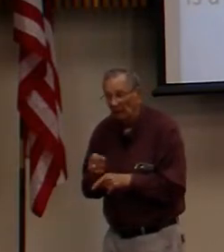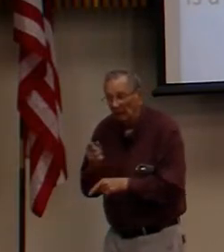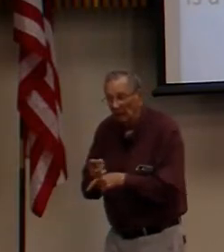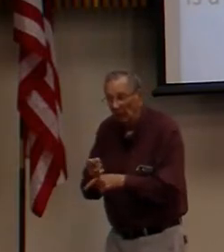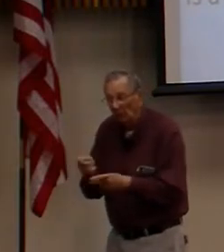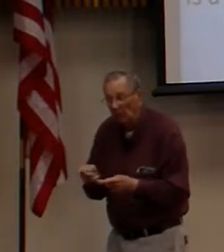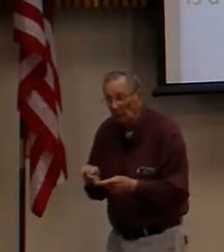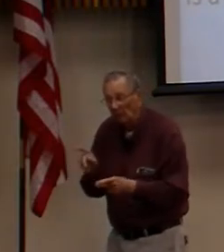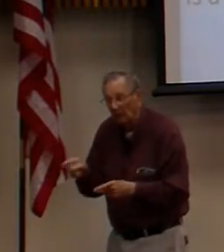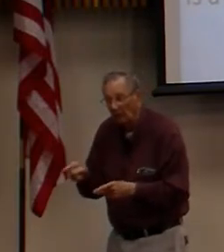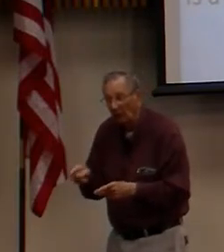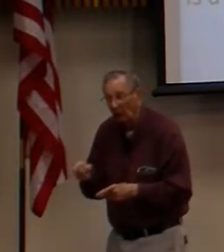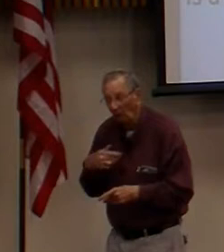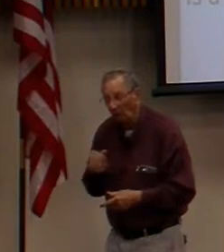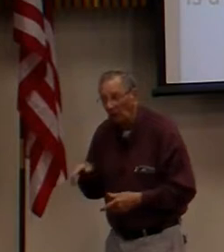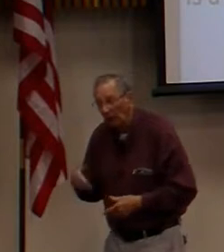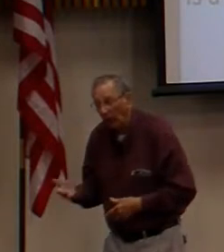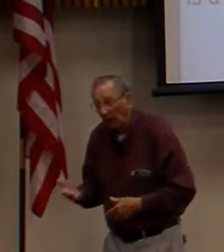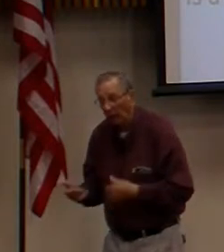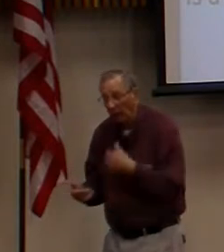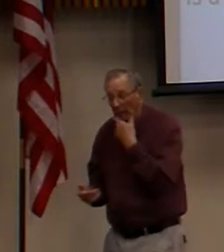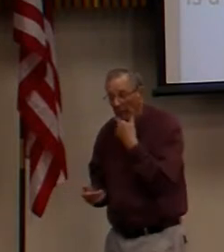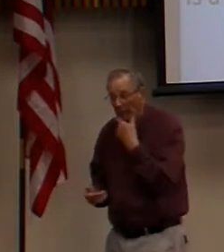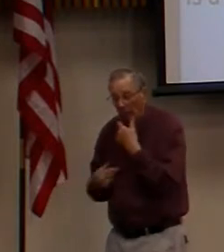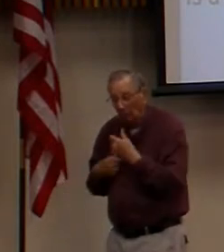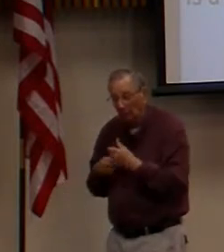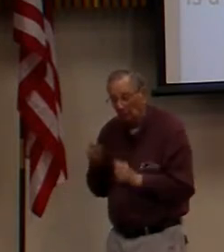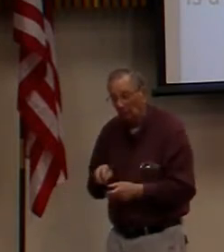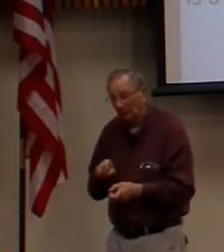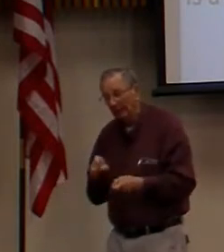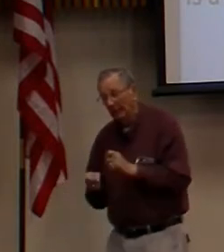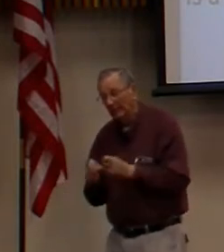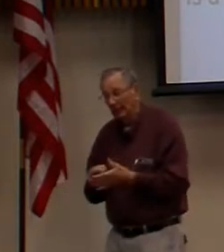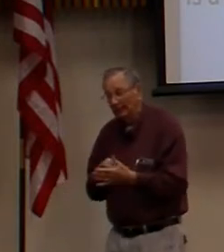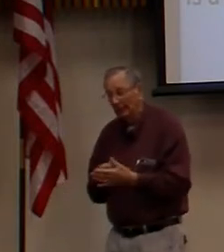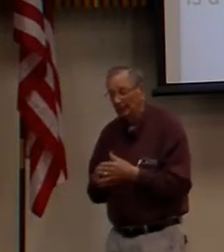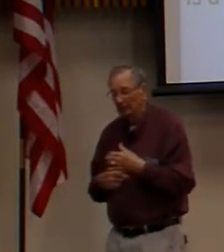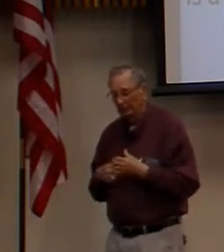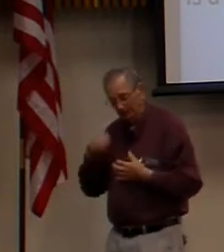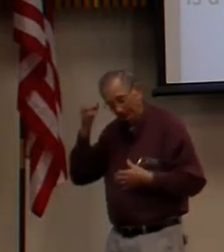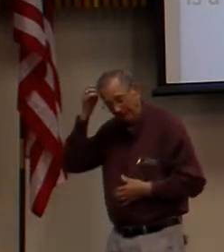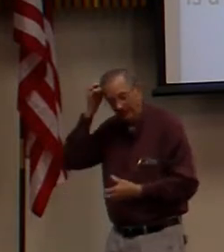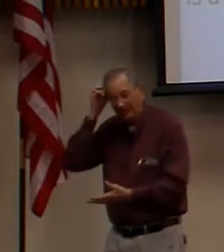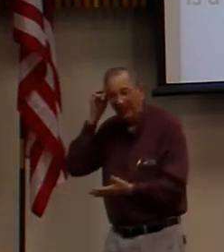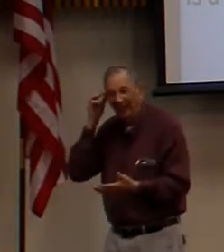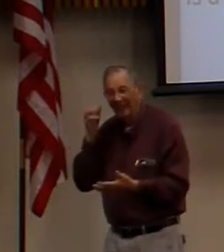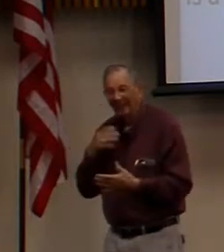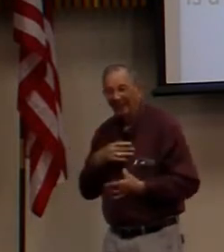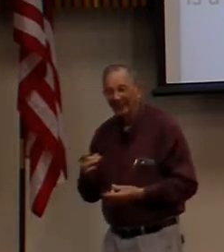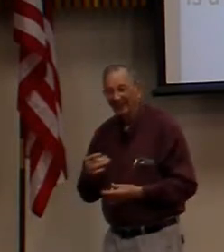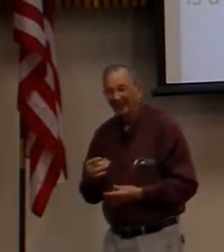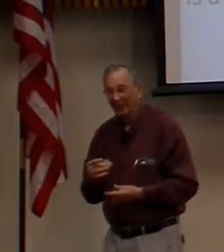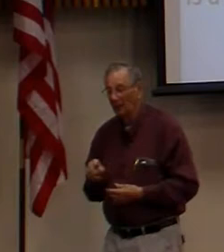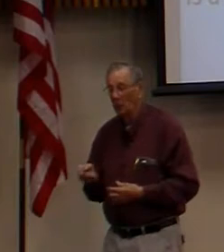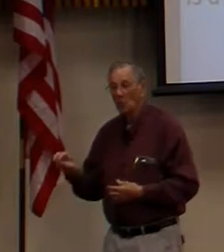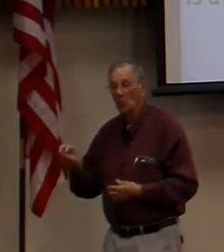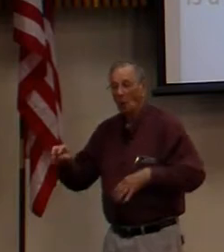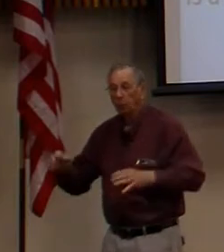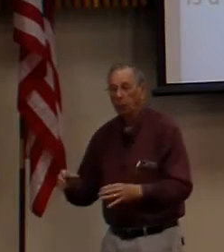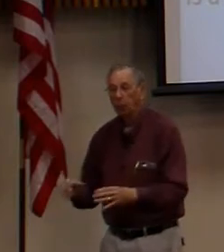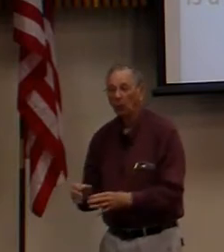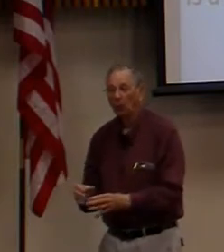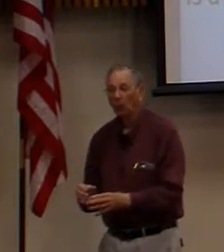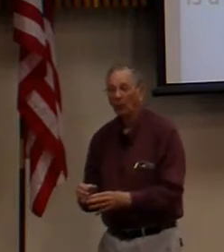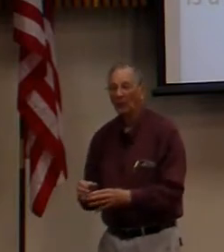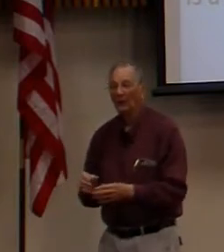or are we going to die? I mean, should we reschedule or something, you know? So it was kind of interesting, right? The tourism really went down this